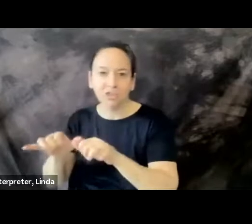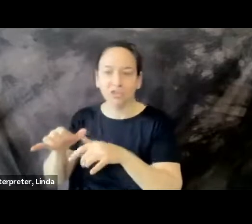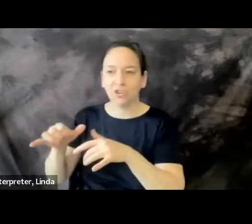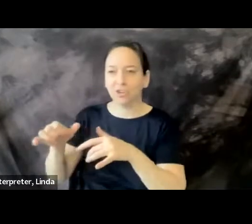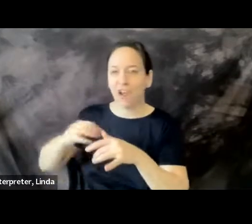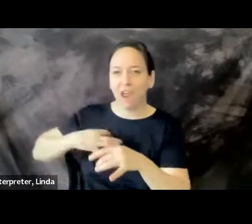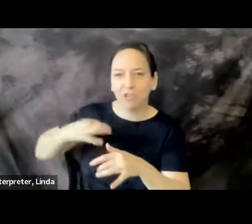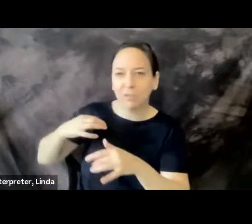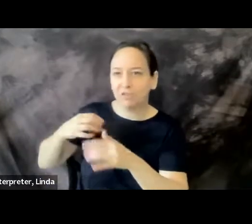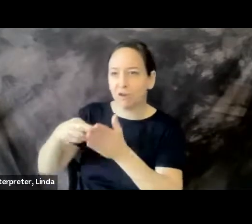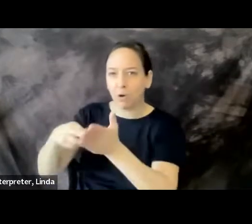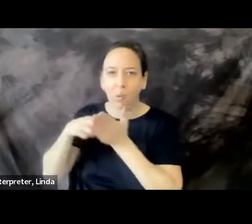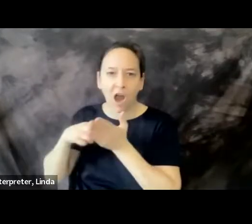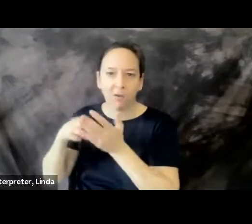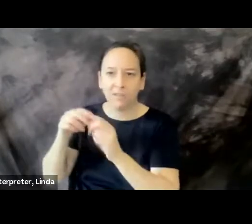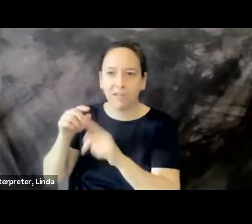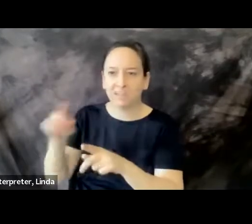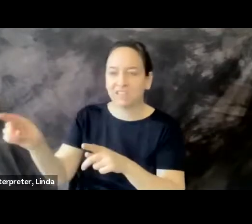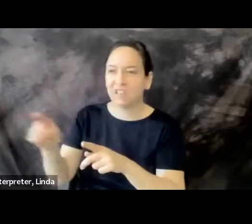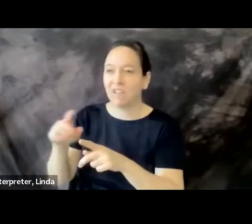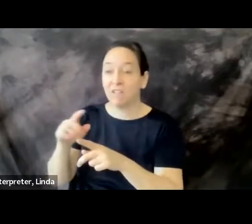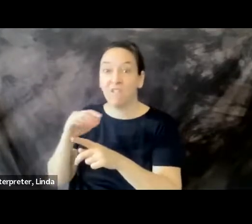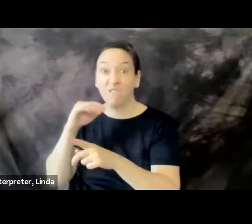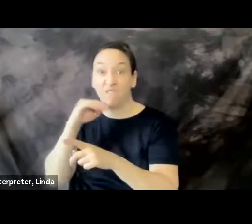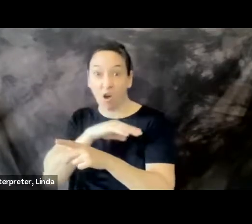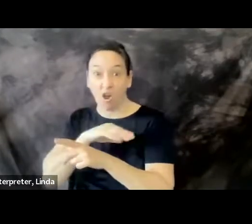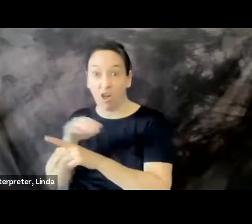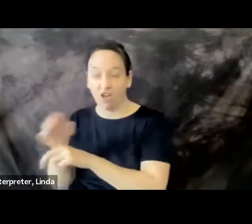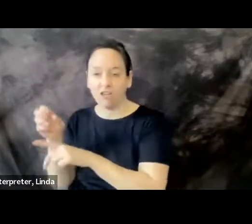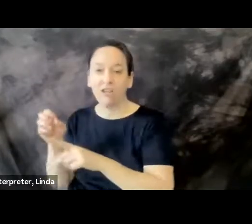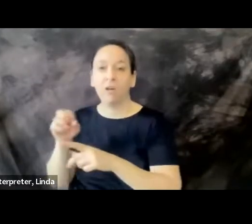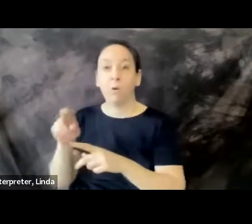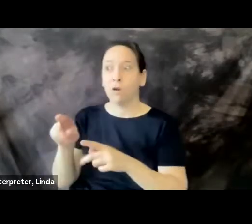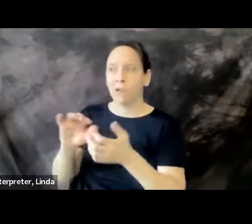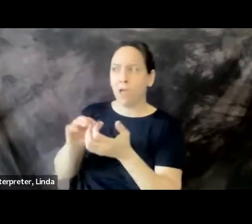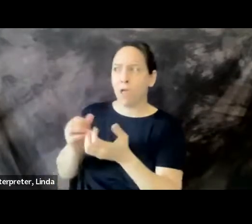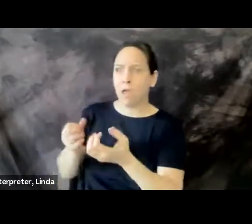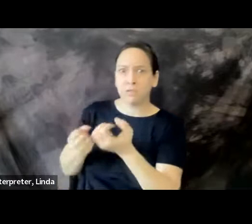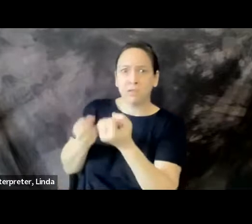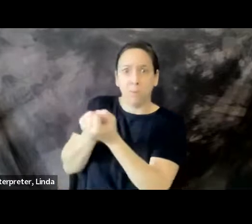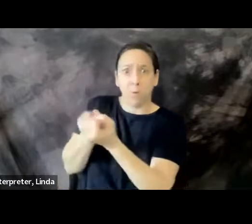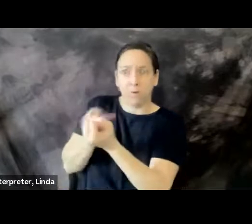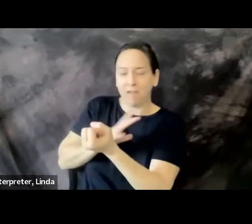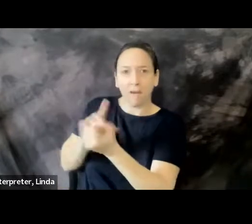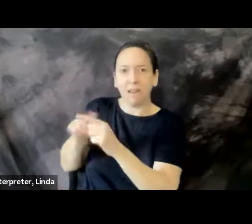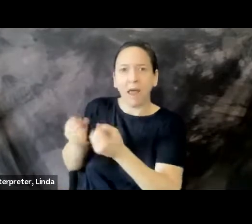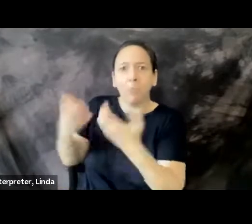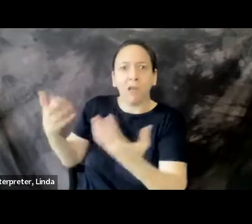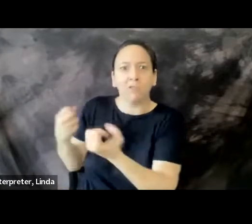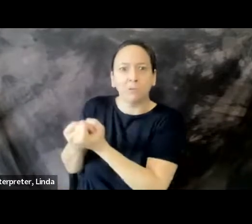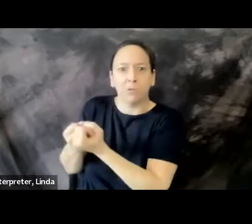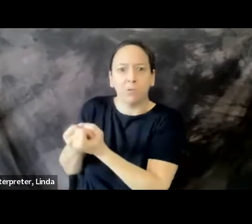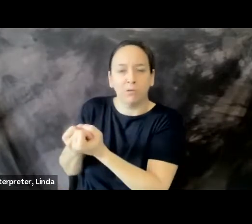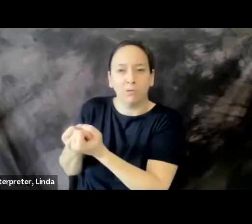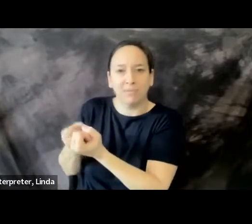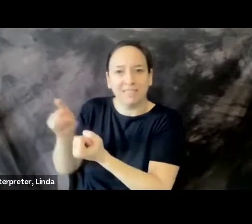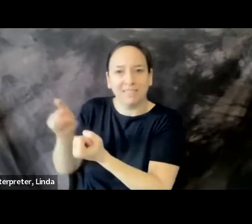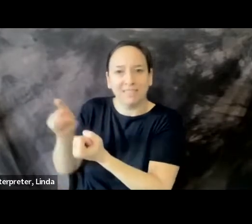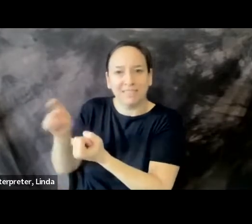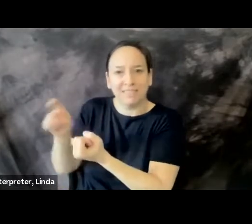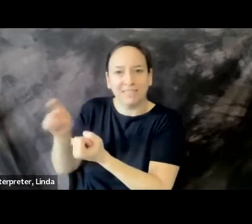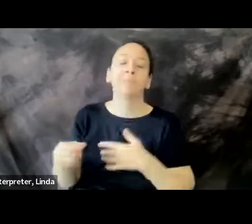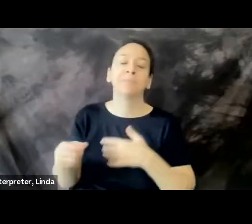eligibility requirements or fraud, or deciding how much support does someone get from a program like LTSS. And